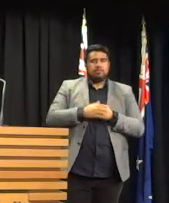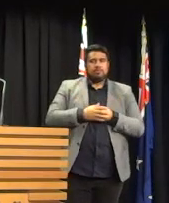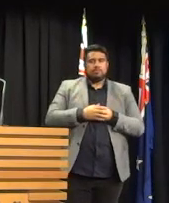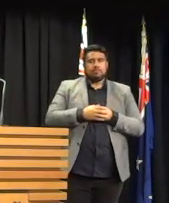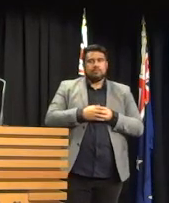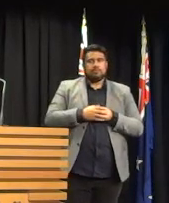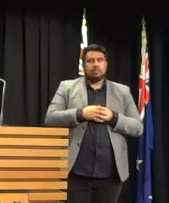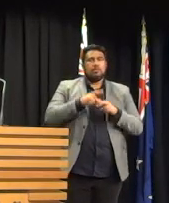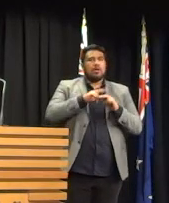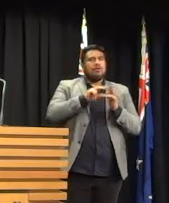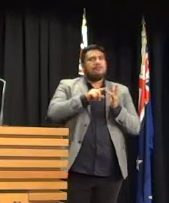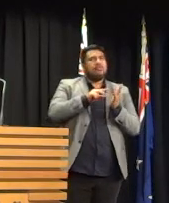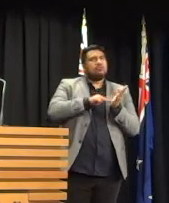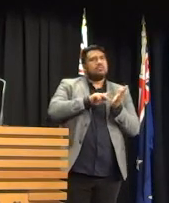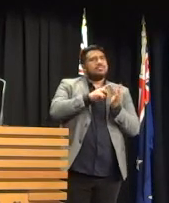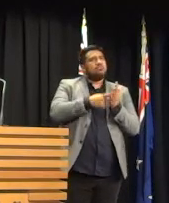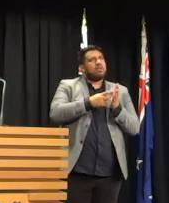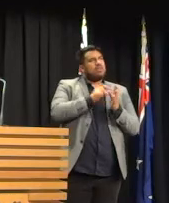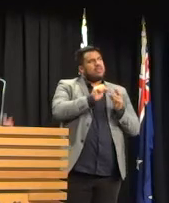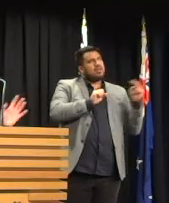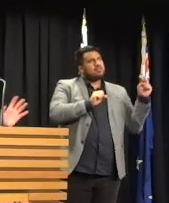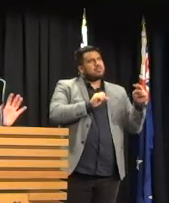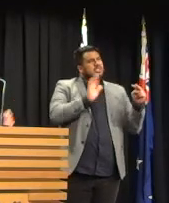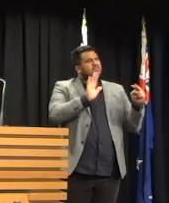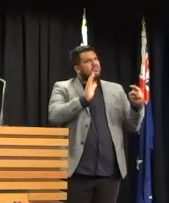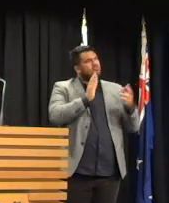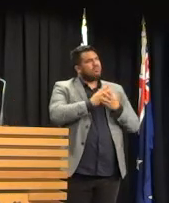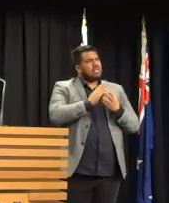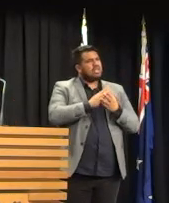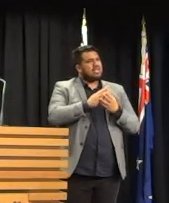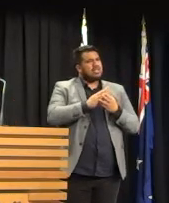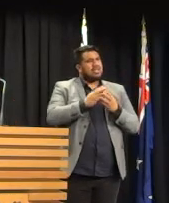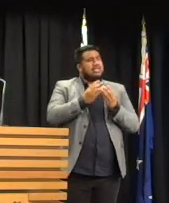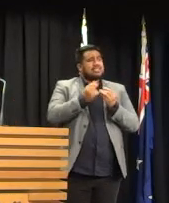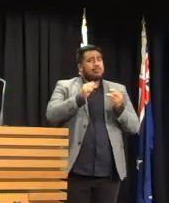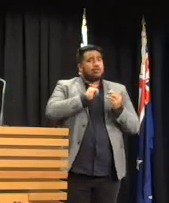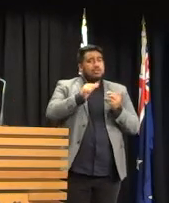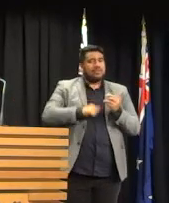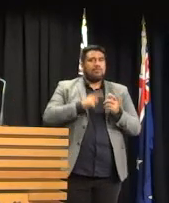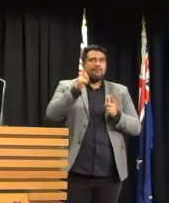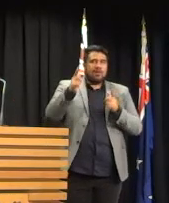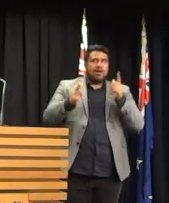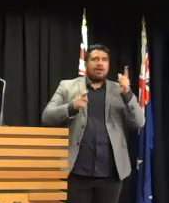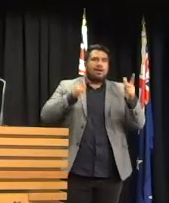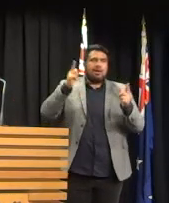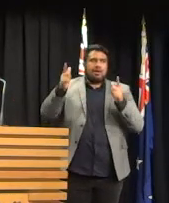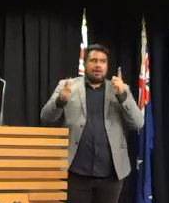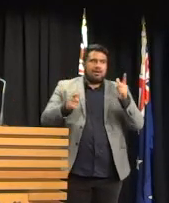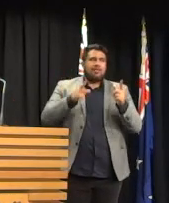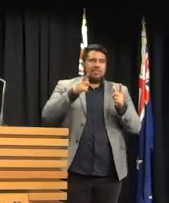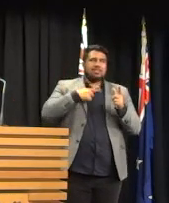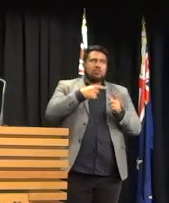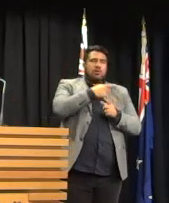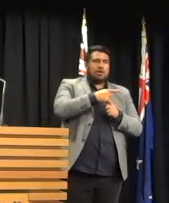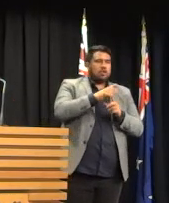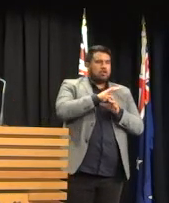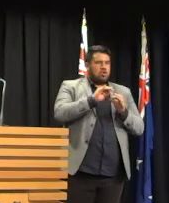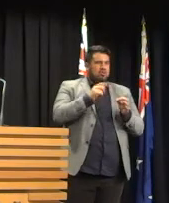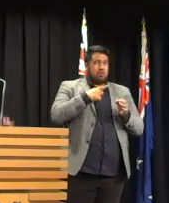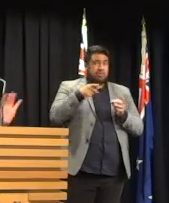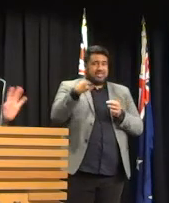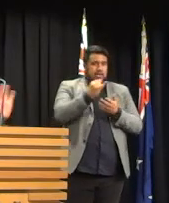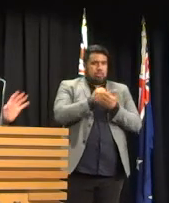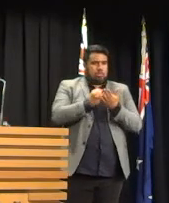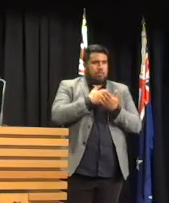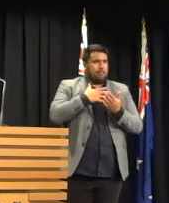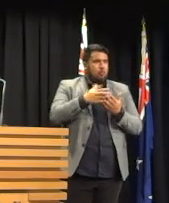rationale from Fonterra's perspective. It's been more the geographic isolation of some of those farms rather than whether they see it as polluting the environment.